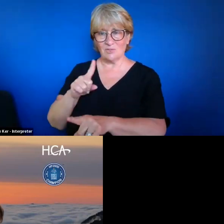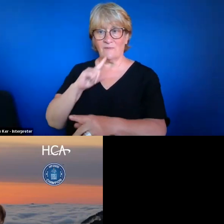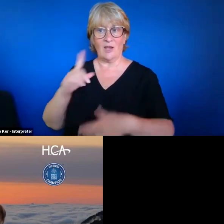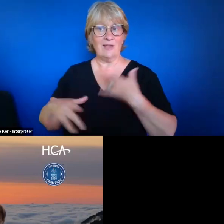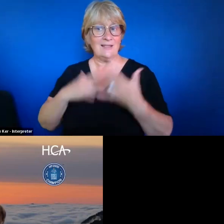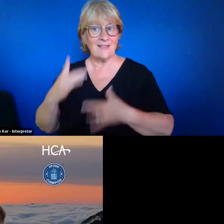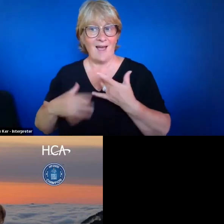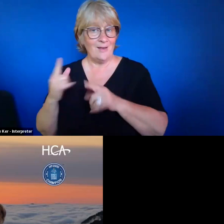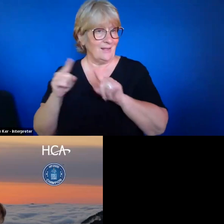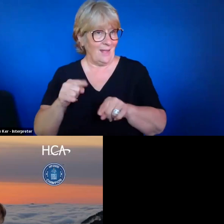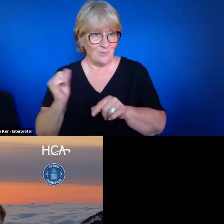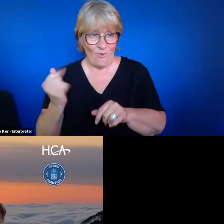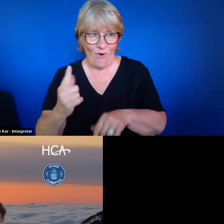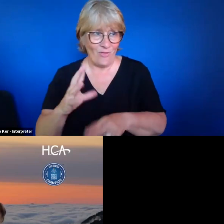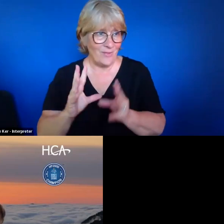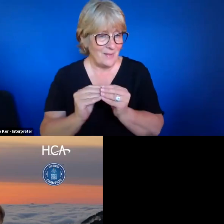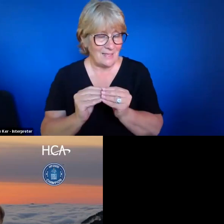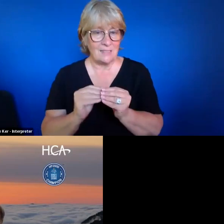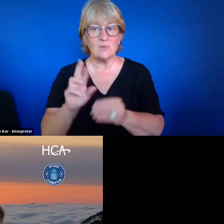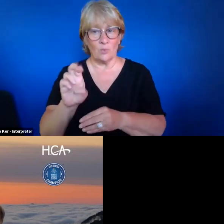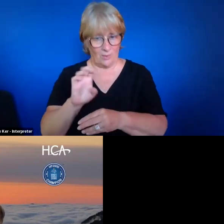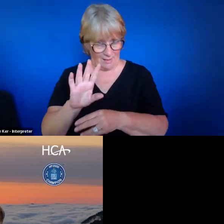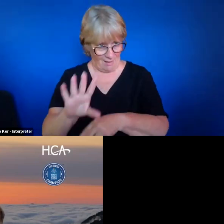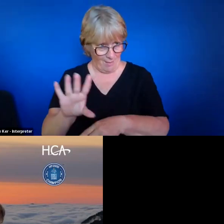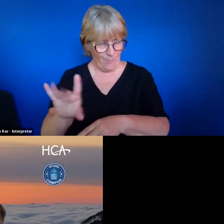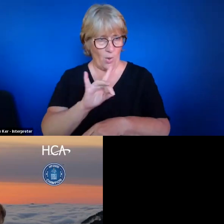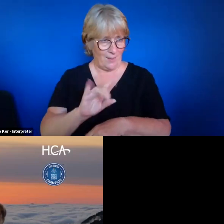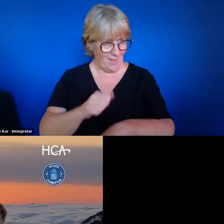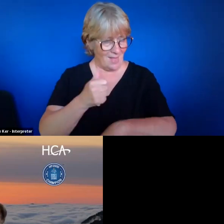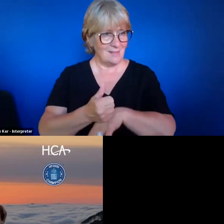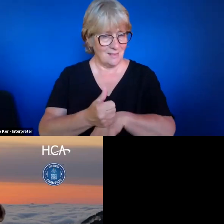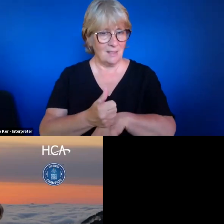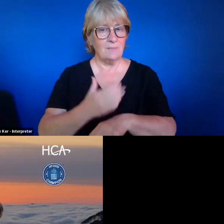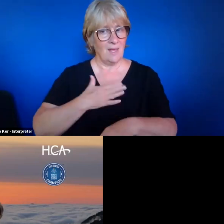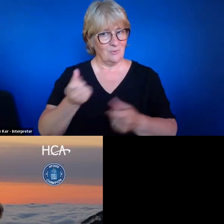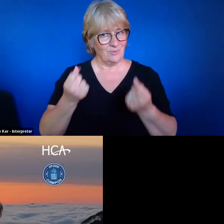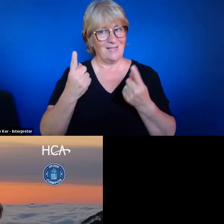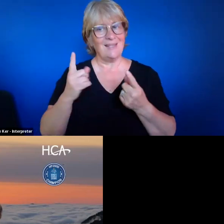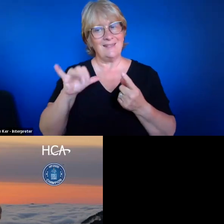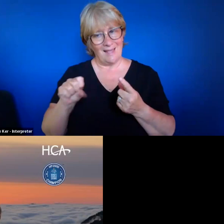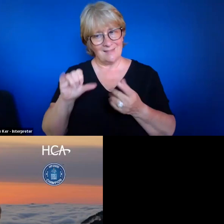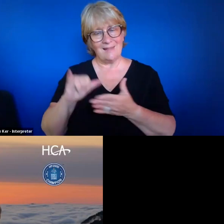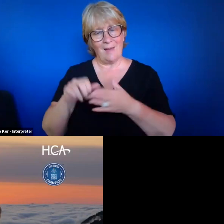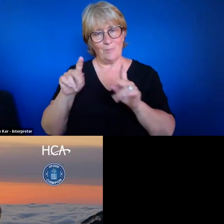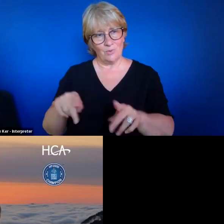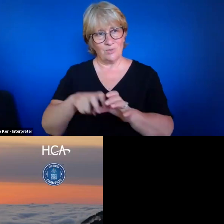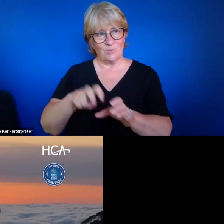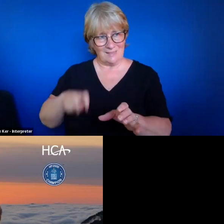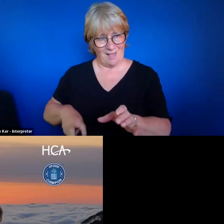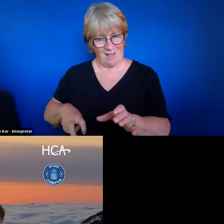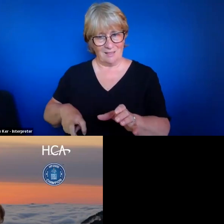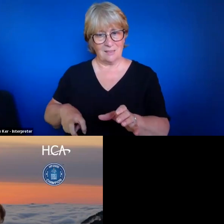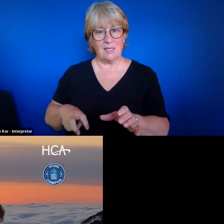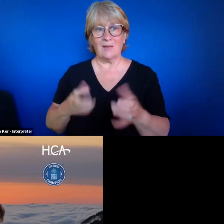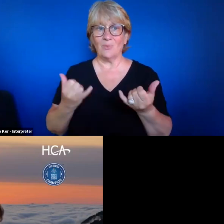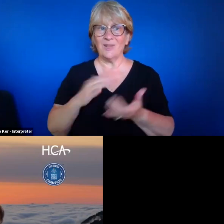and came to all of the meetings. We did a reappointment, and it's my understanding that yes, that person resigned, and we're right in